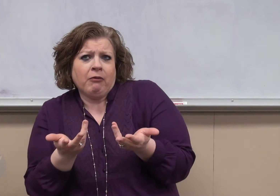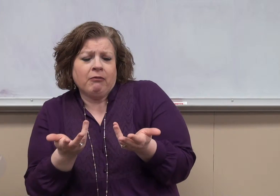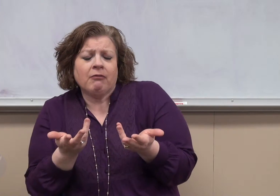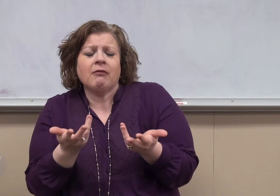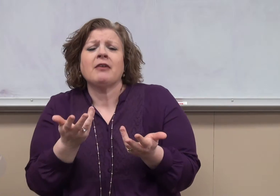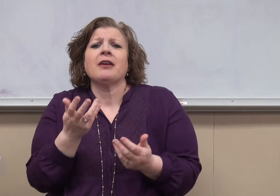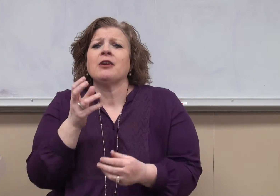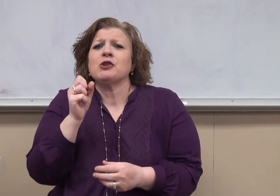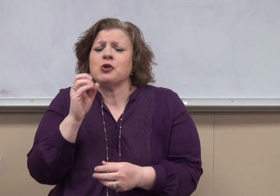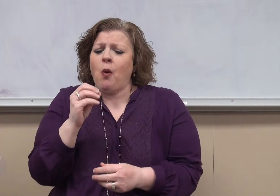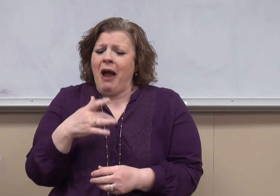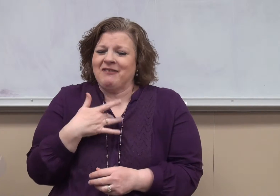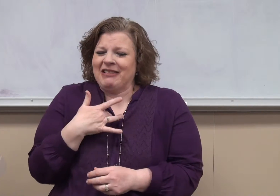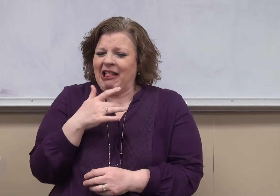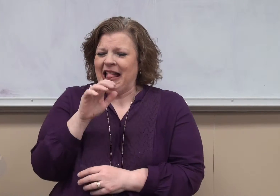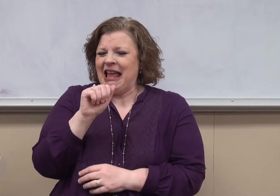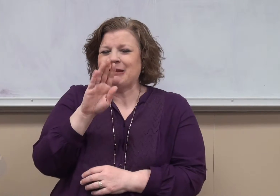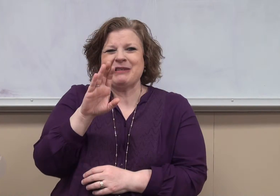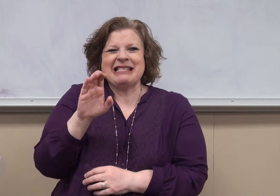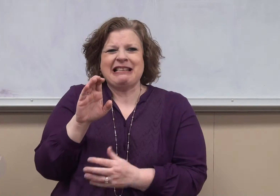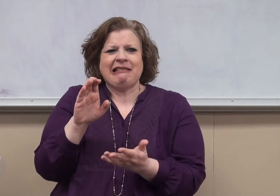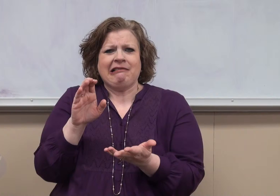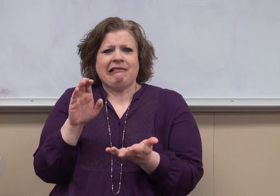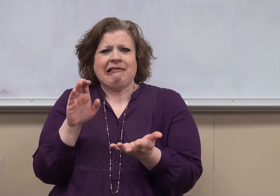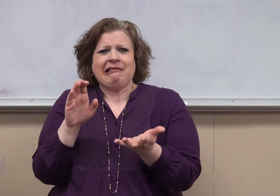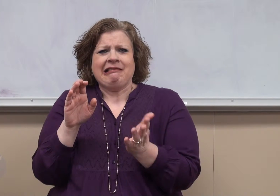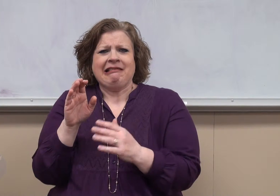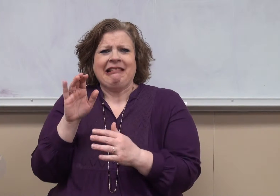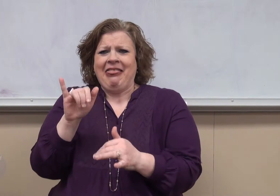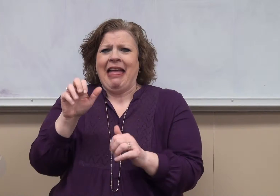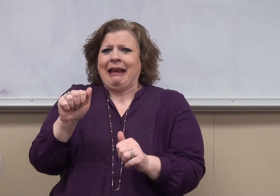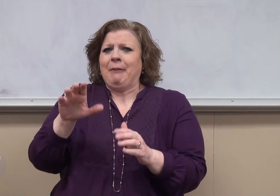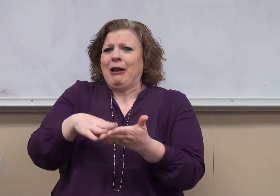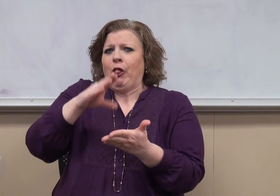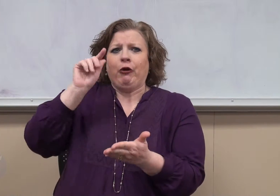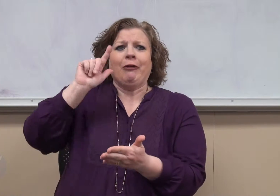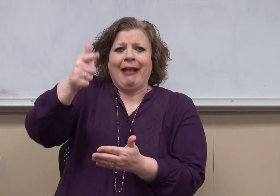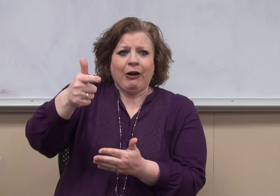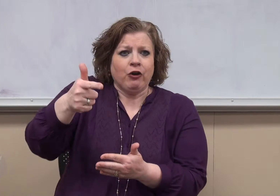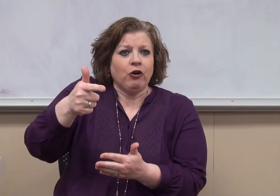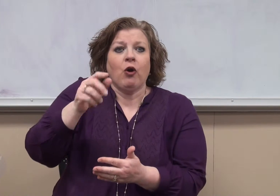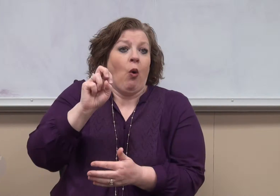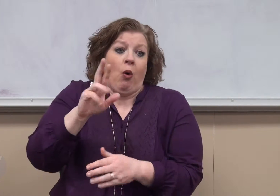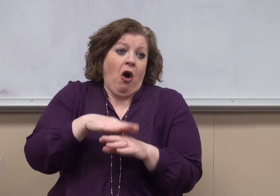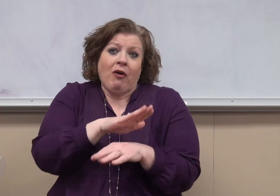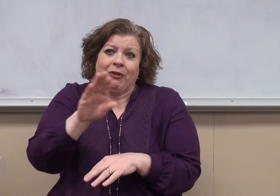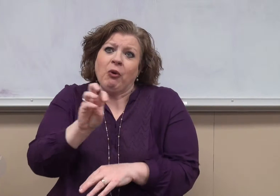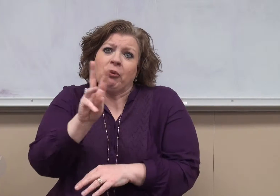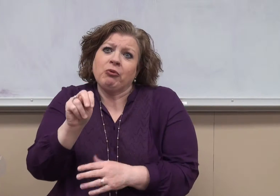how. So I feel ABCs, that can be learned later or on their